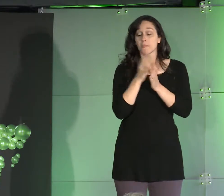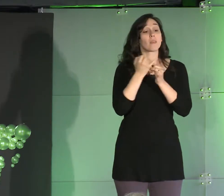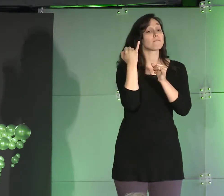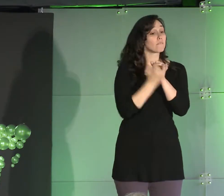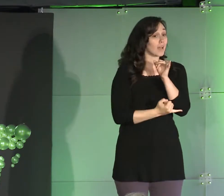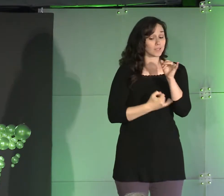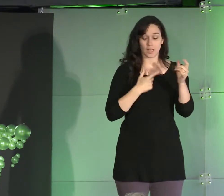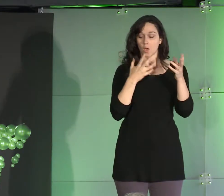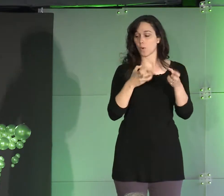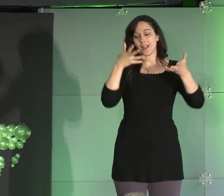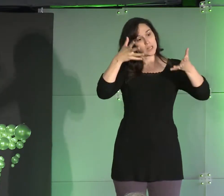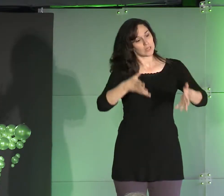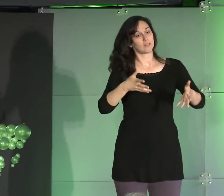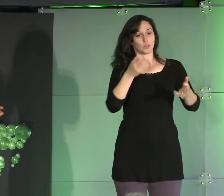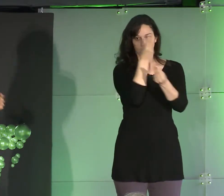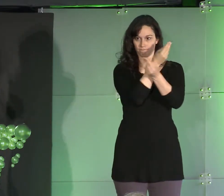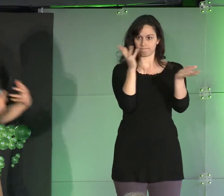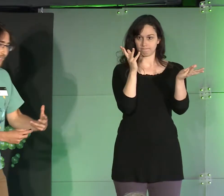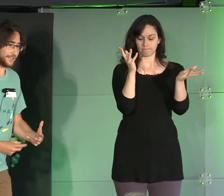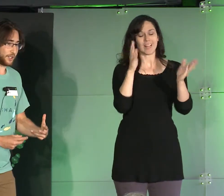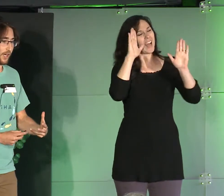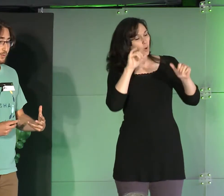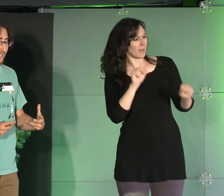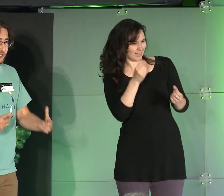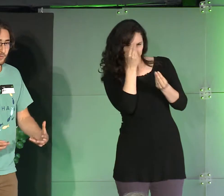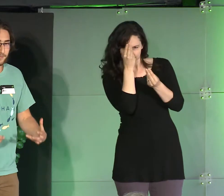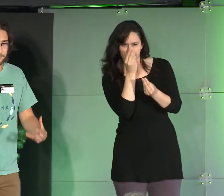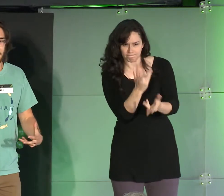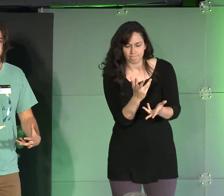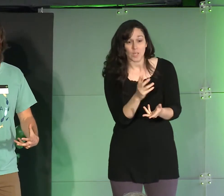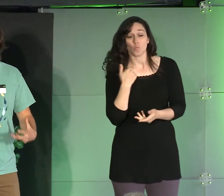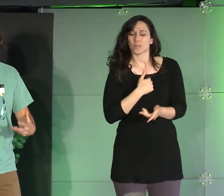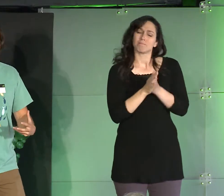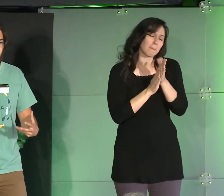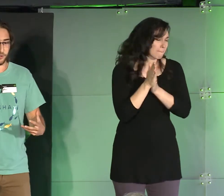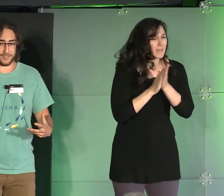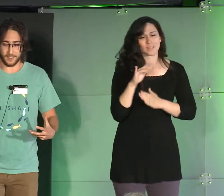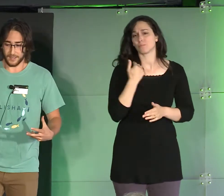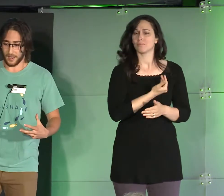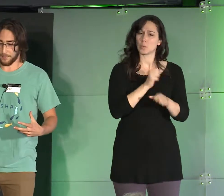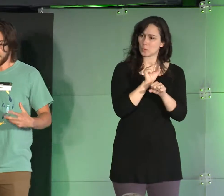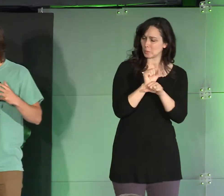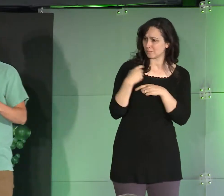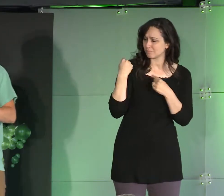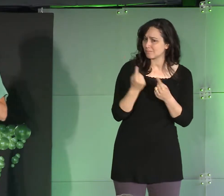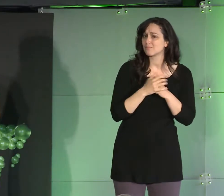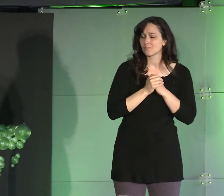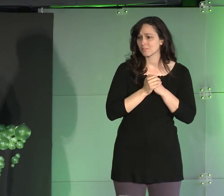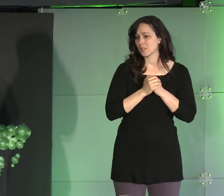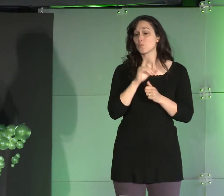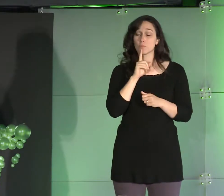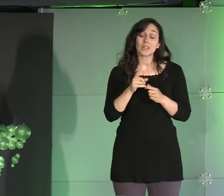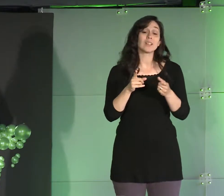Finally, I just want to leave you guys with the facts, and I hope that I can get this across. We're extremely passionate about what we're doing. And we